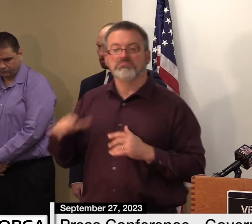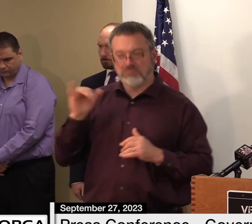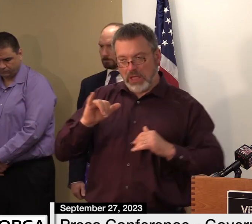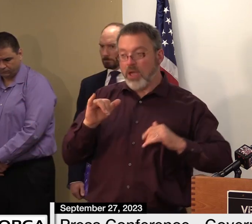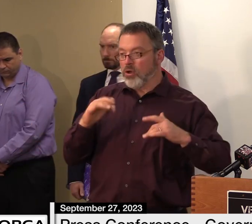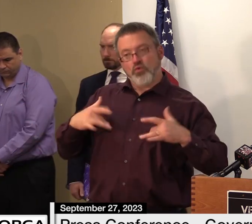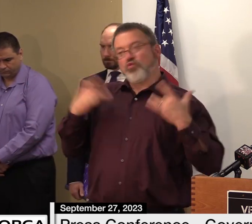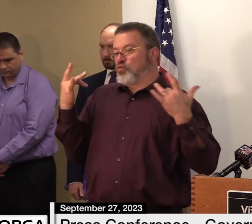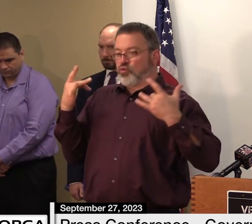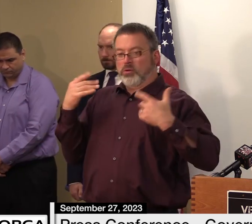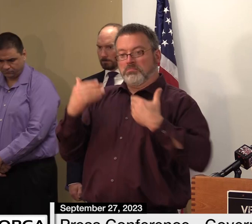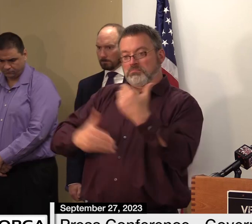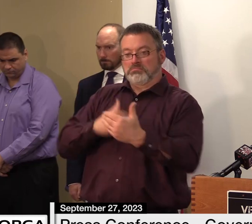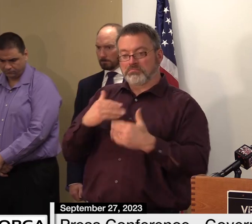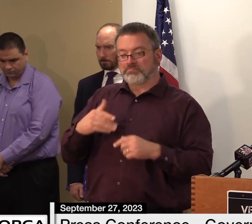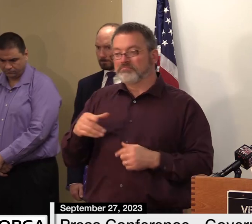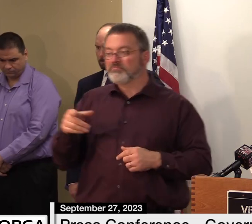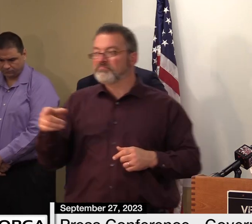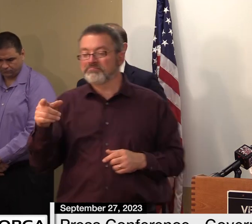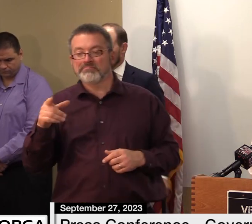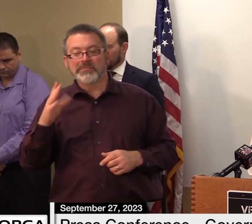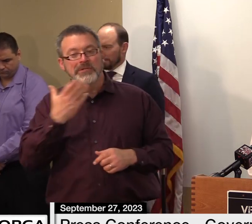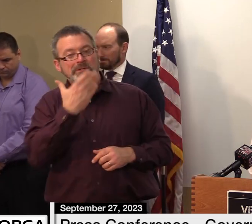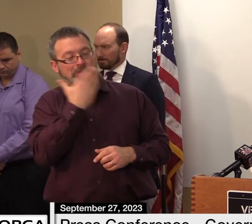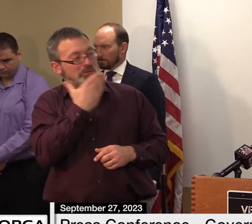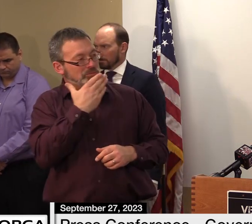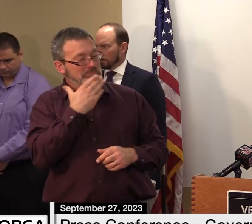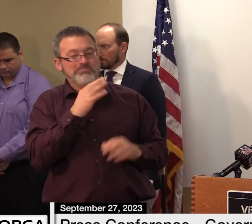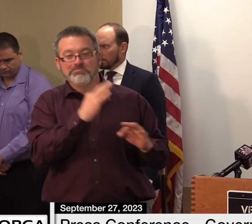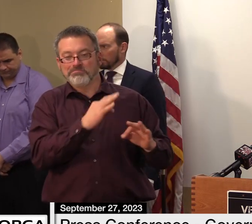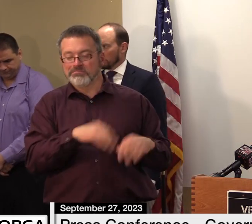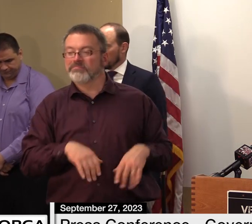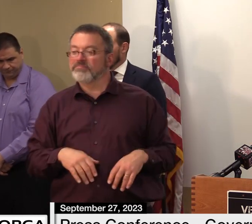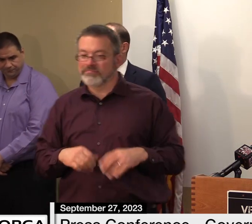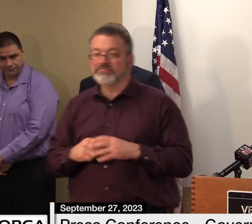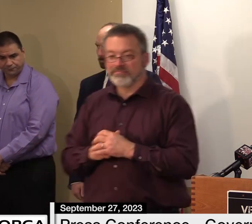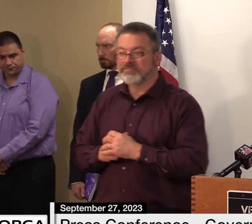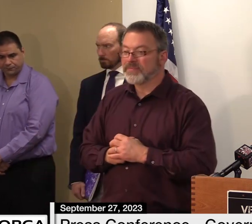Thank you very much. I appreciate it. Have a nice day.